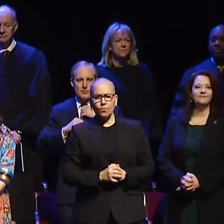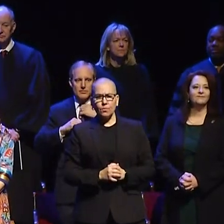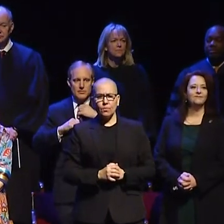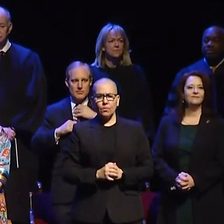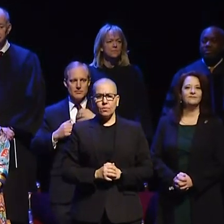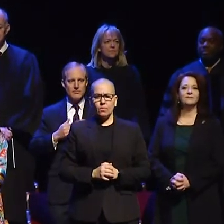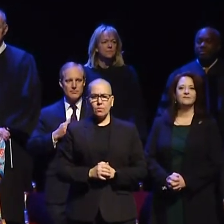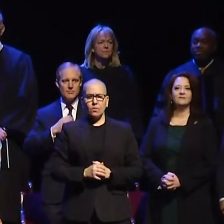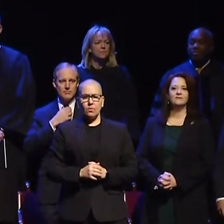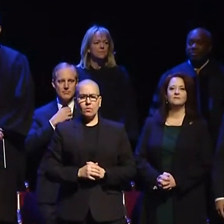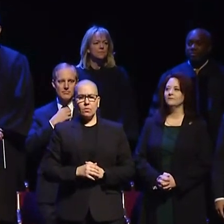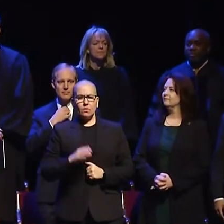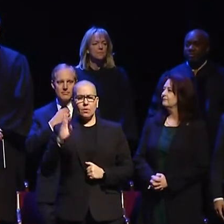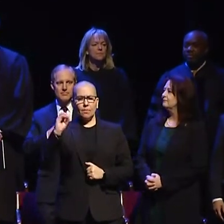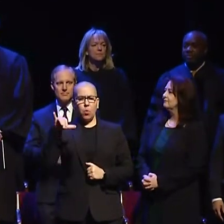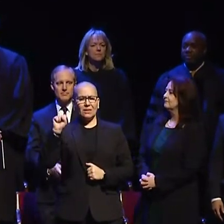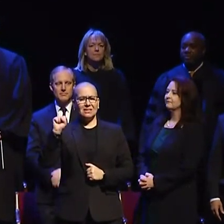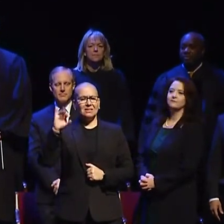Chippewa,